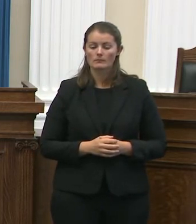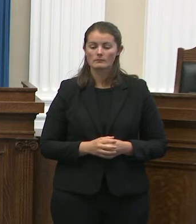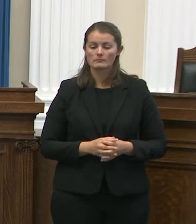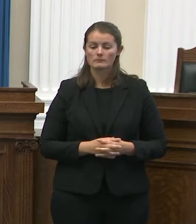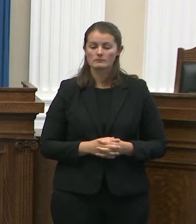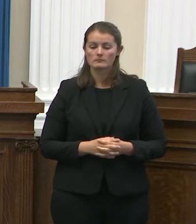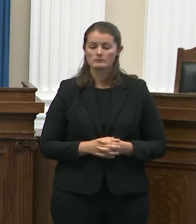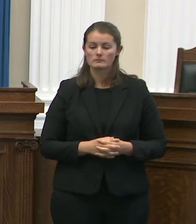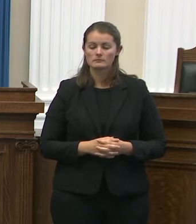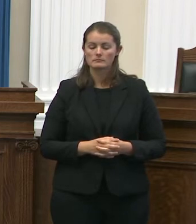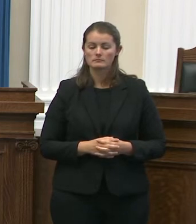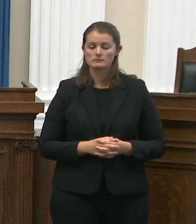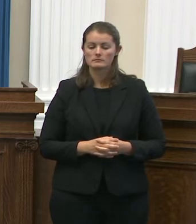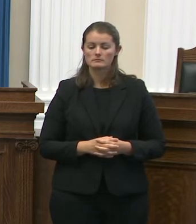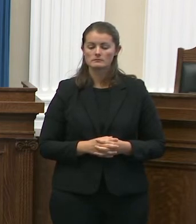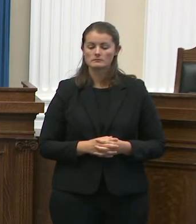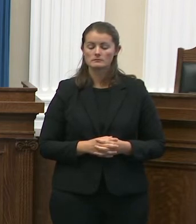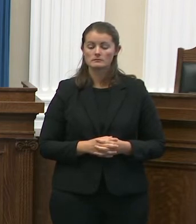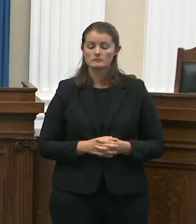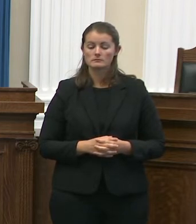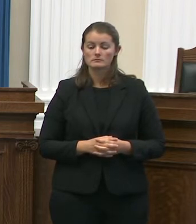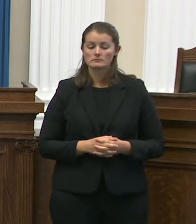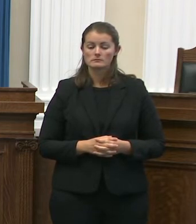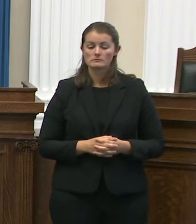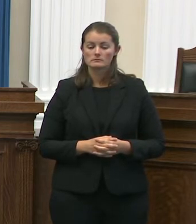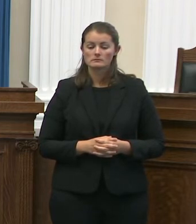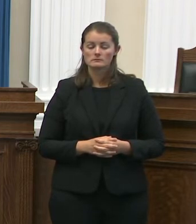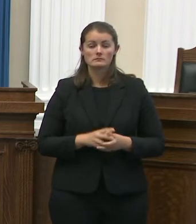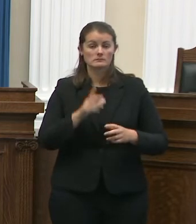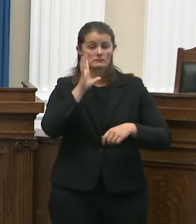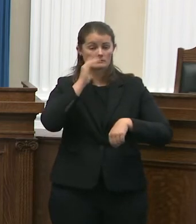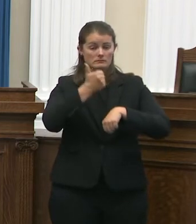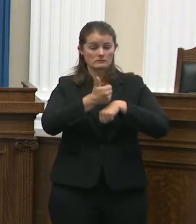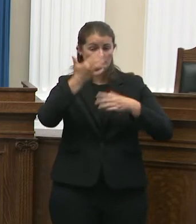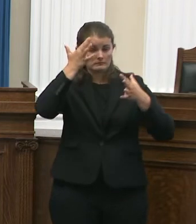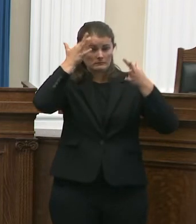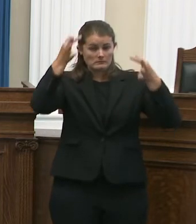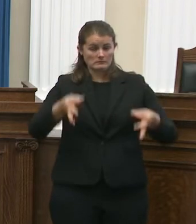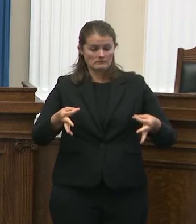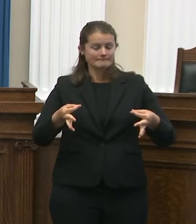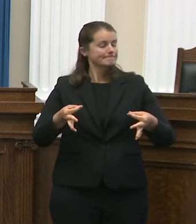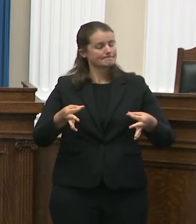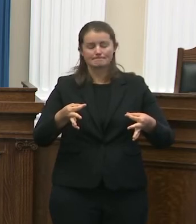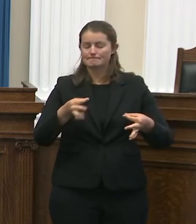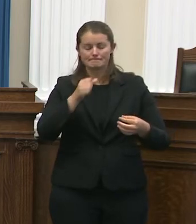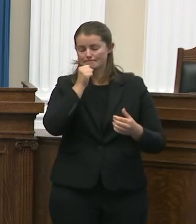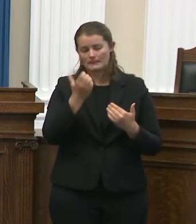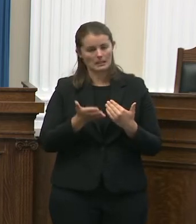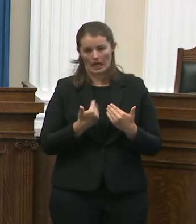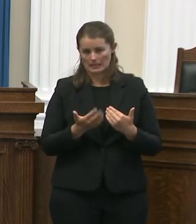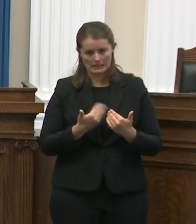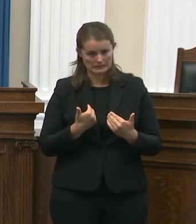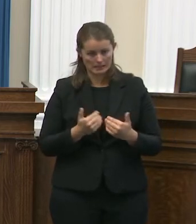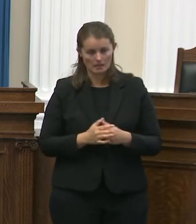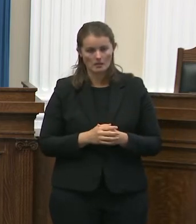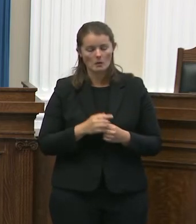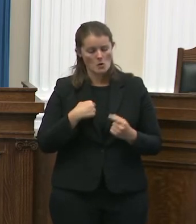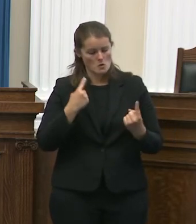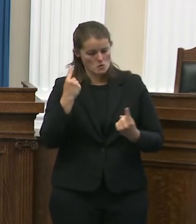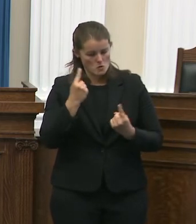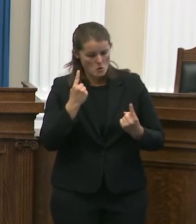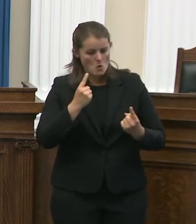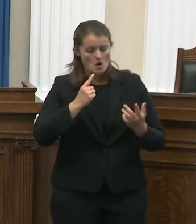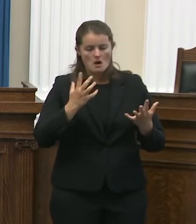not decisions that are easy to make or decisions that I take lightly, especially while lawmakers just